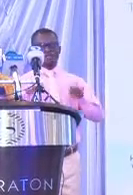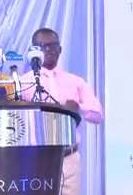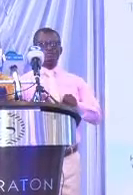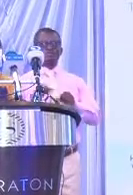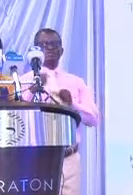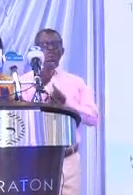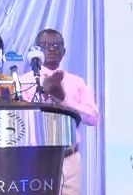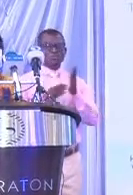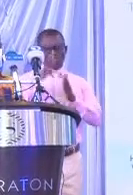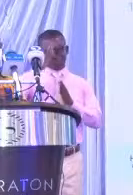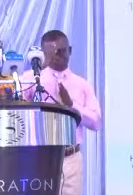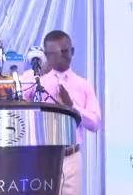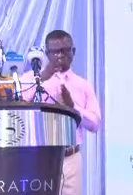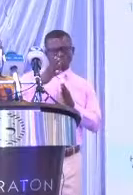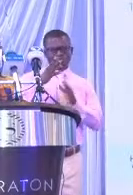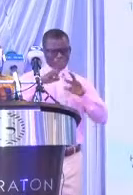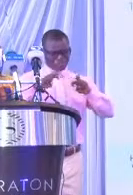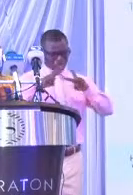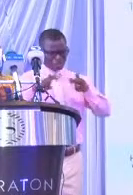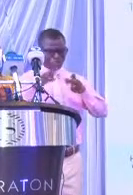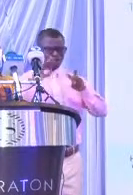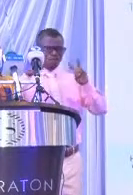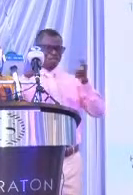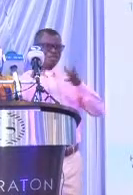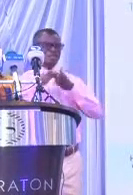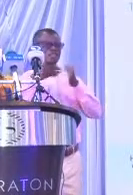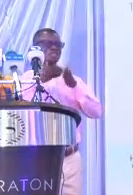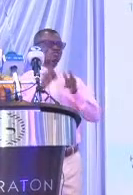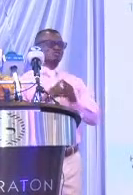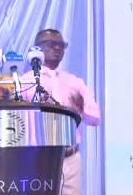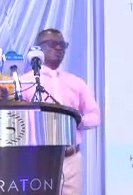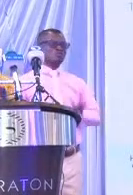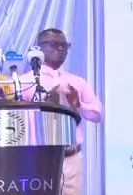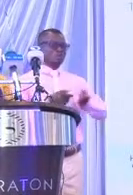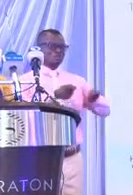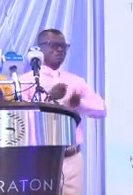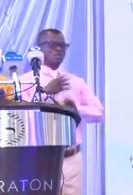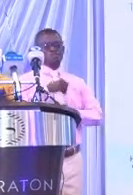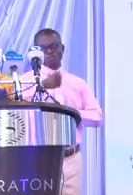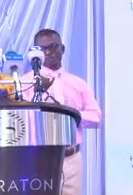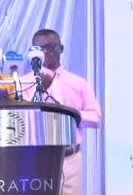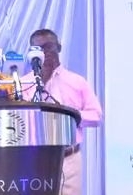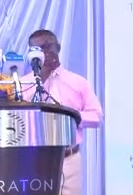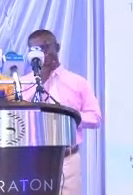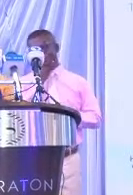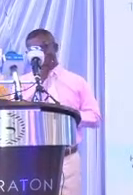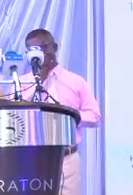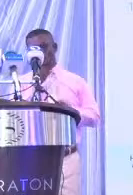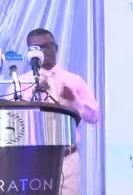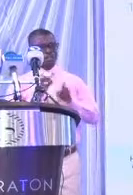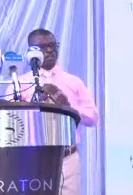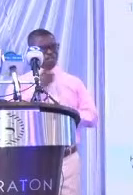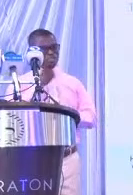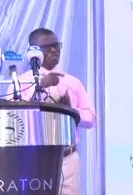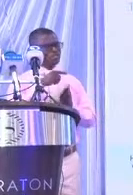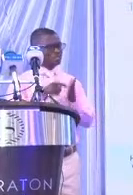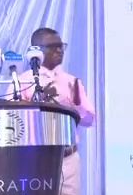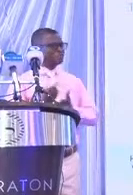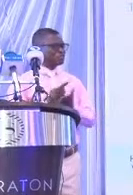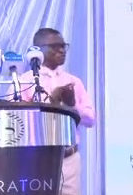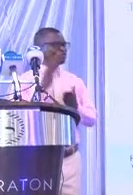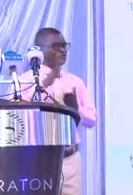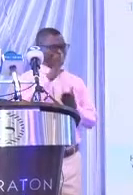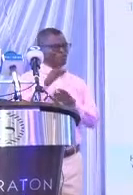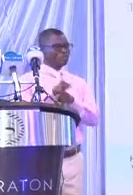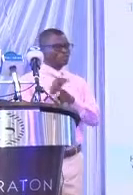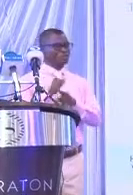diligent investigation of cases relating to human trafficking and other offenses. Now, like I said, today's debate is going to be practical. I'd like every single one of